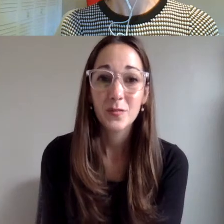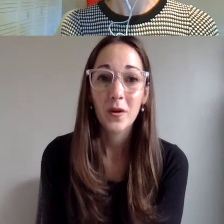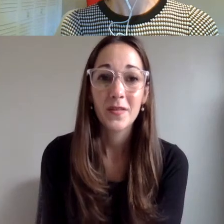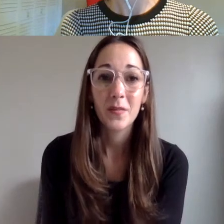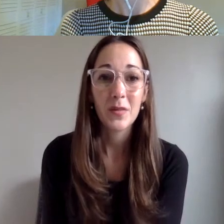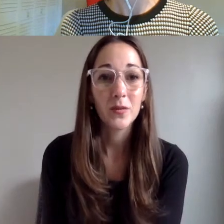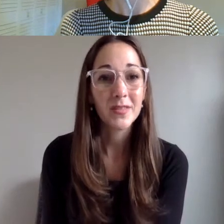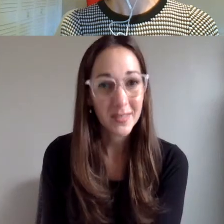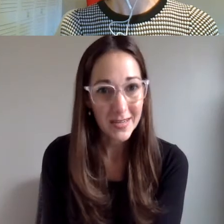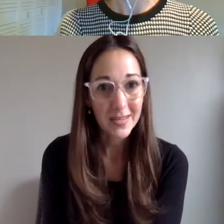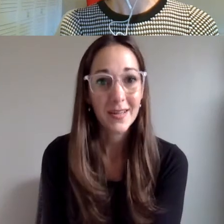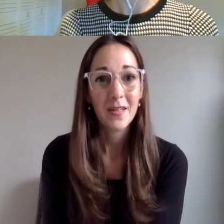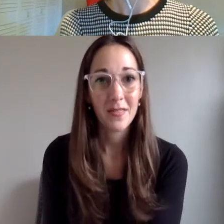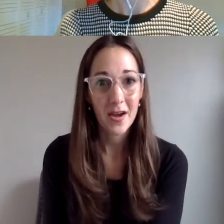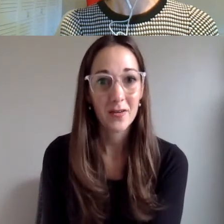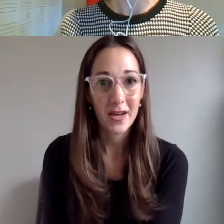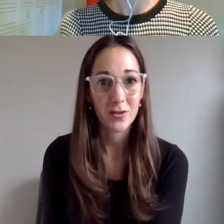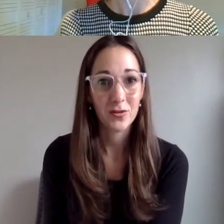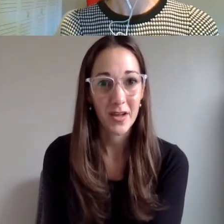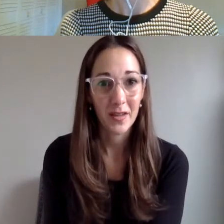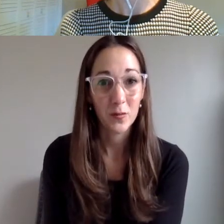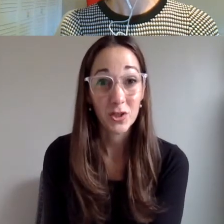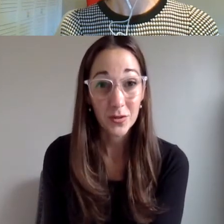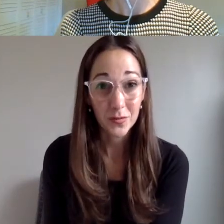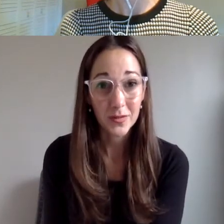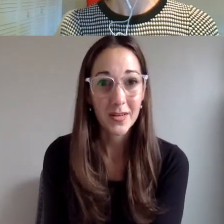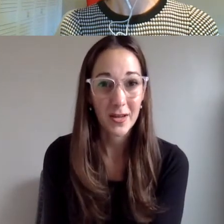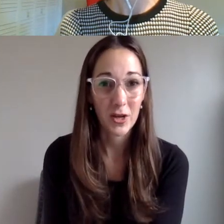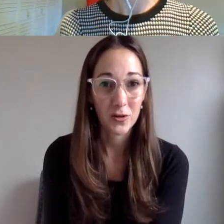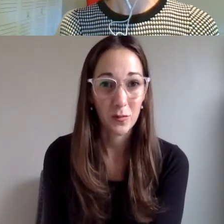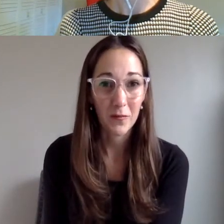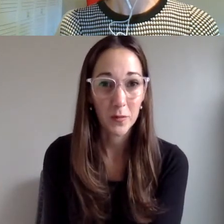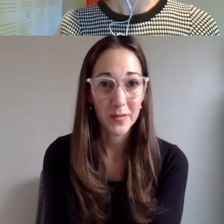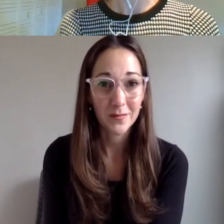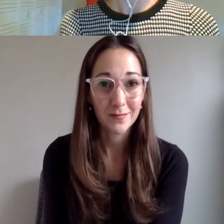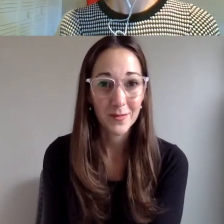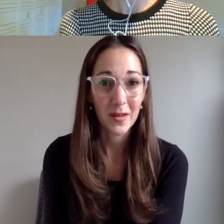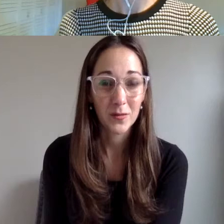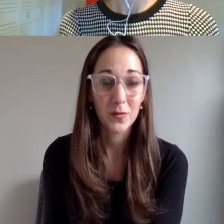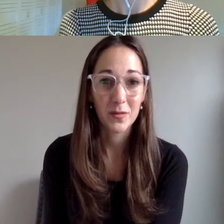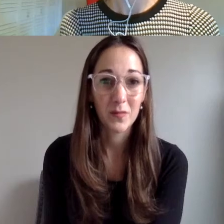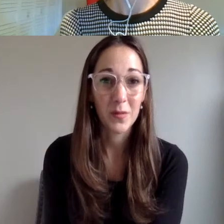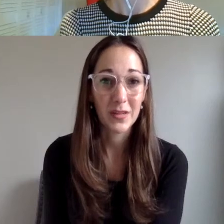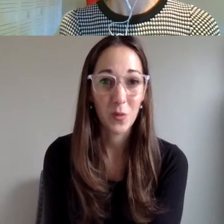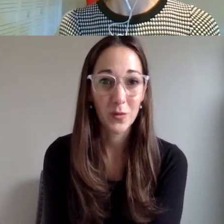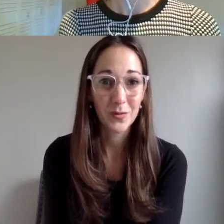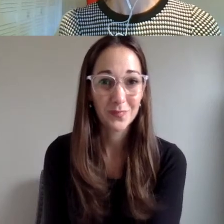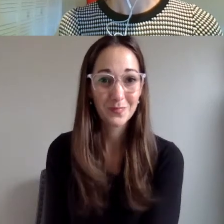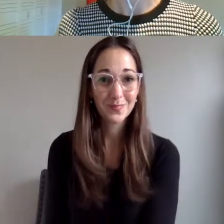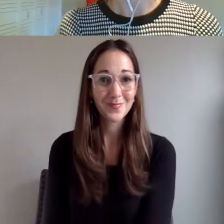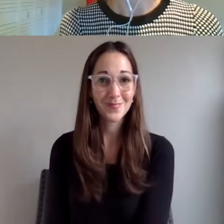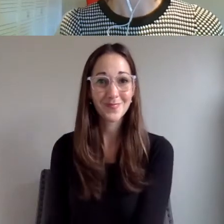Again, it's important that people see their national sign language used in educational platforms. So those are some of our biggest